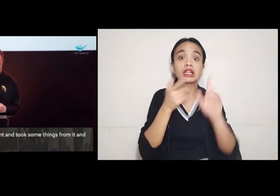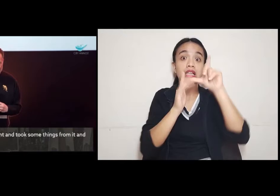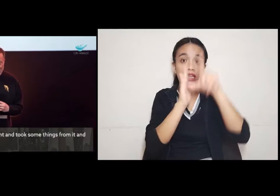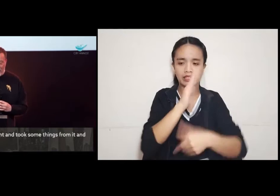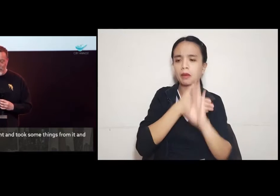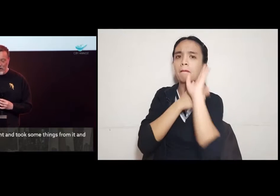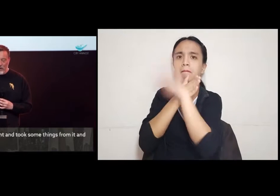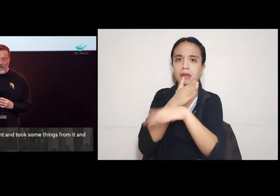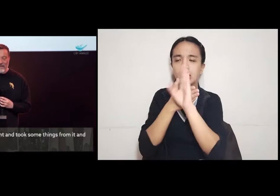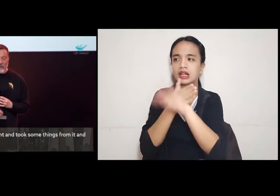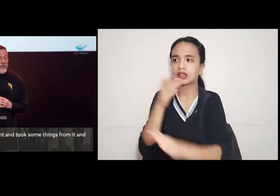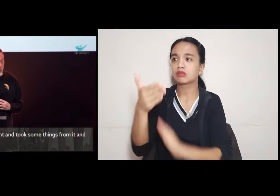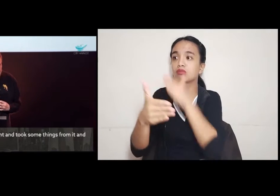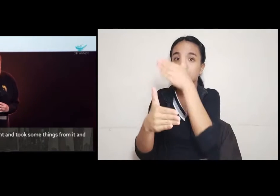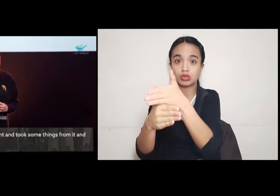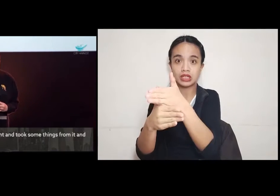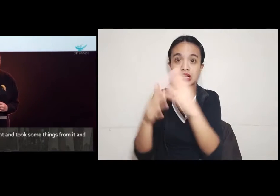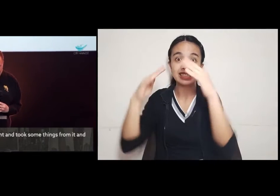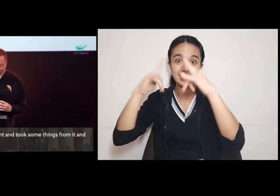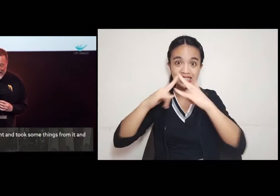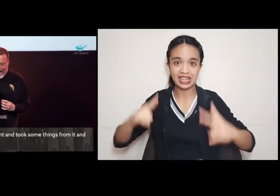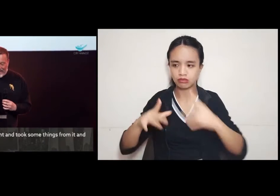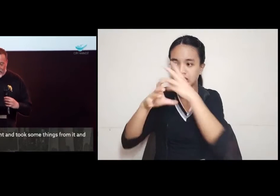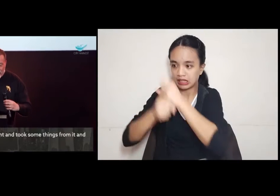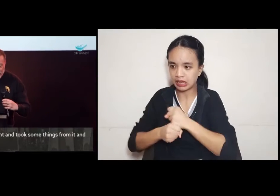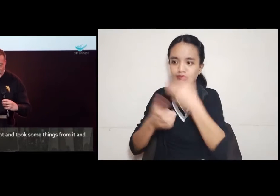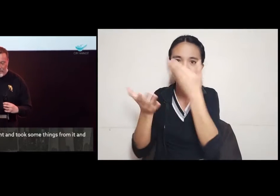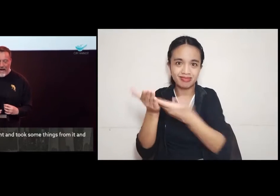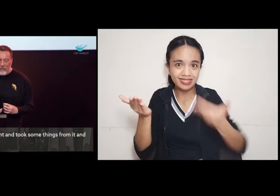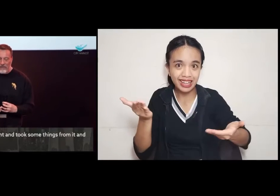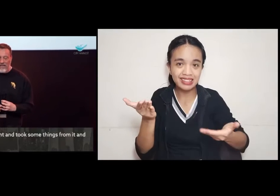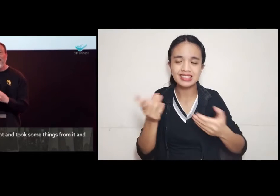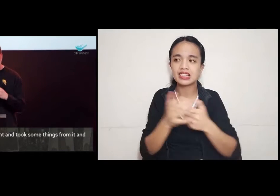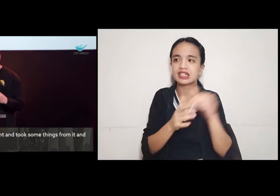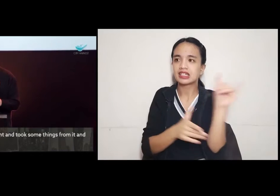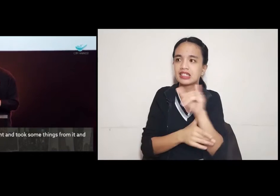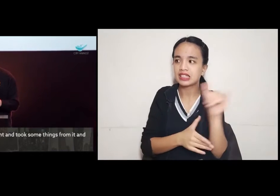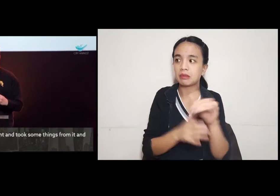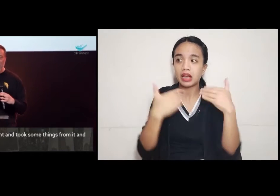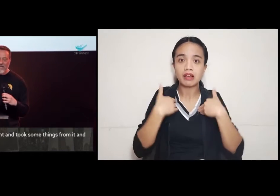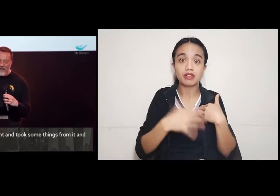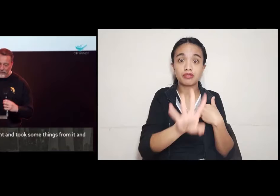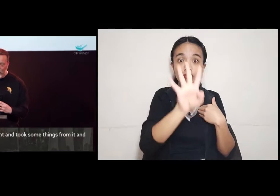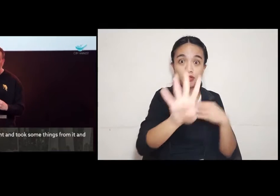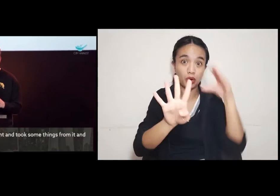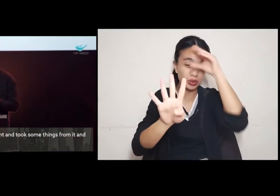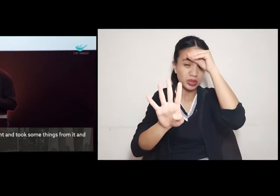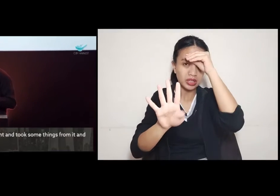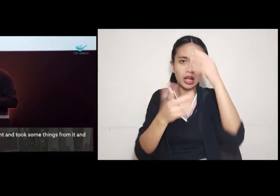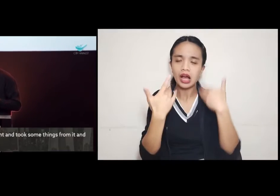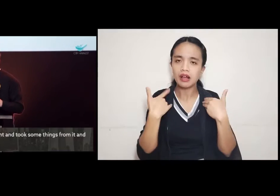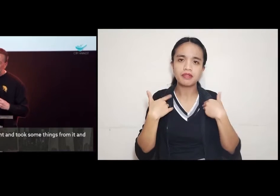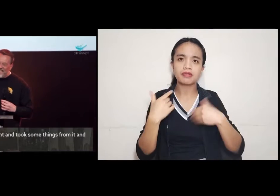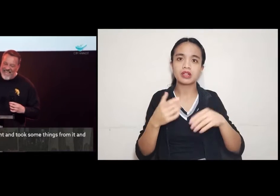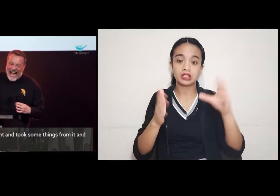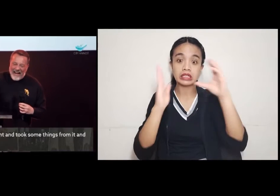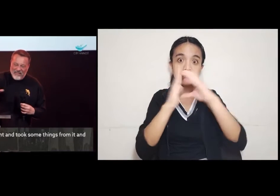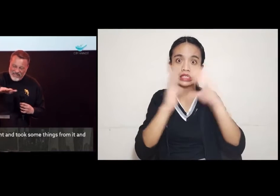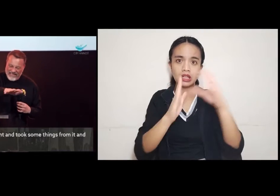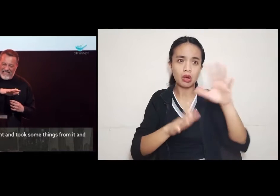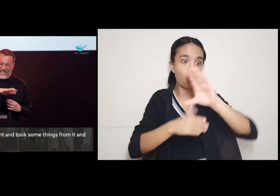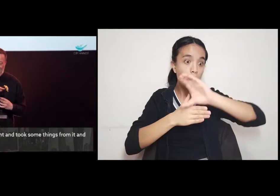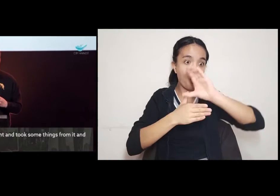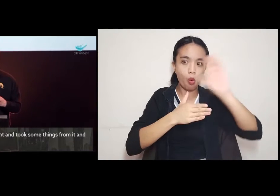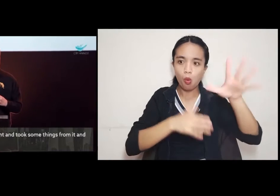later they came back. Later they returned and went to another tent. And they took things from that one and they hid them also. So now you have these 4 lepers who have an